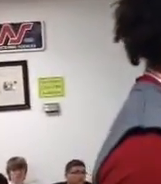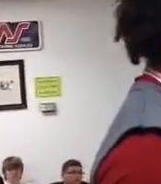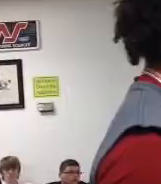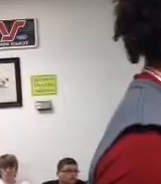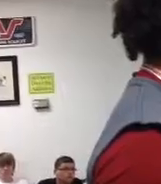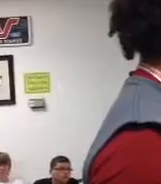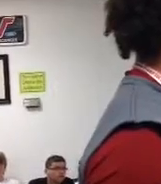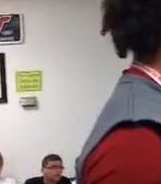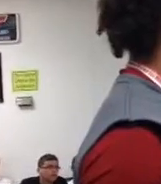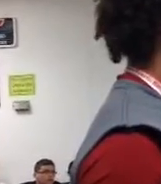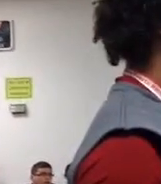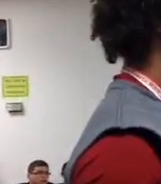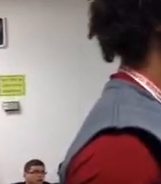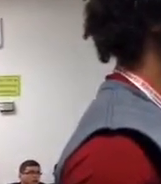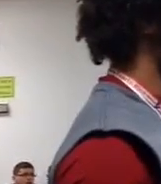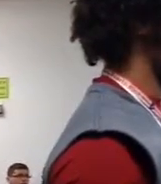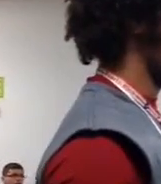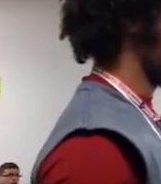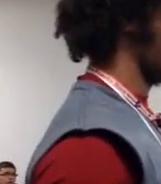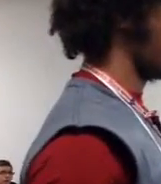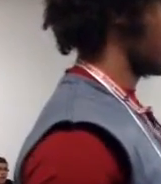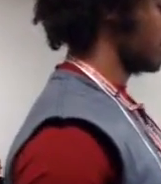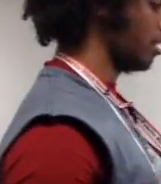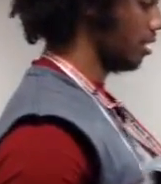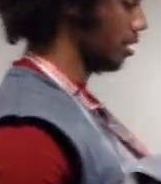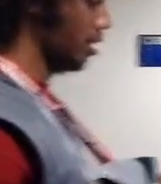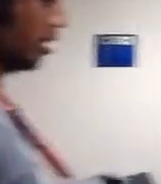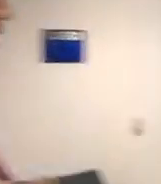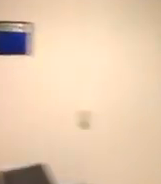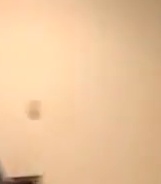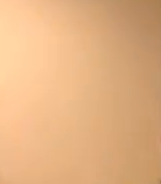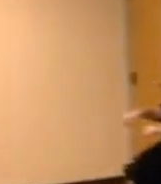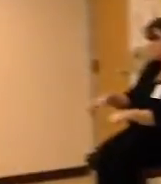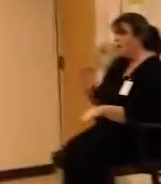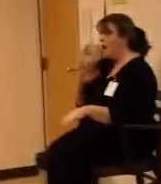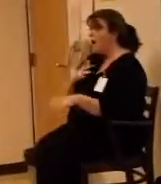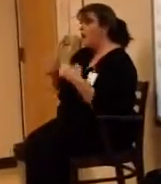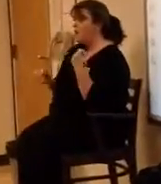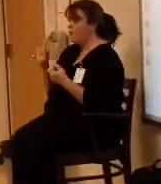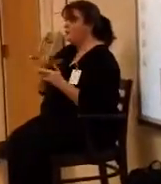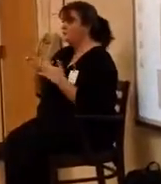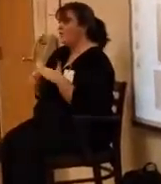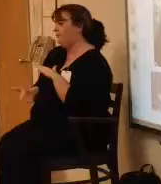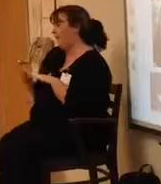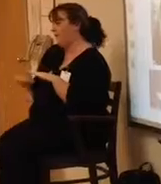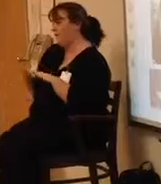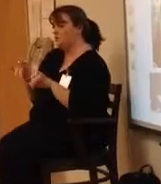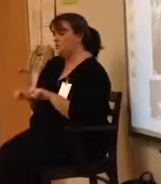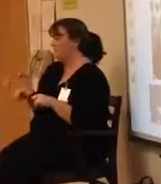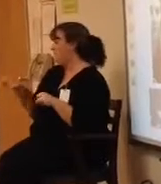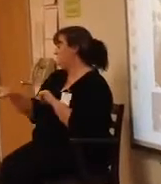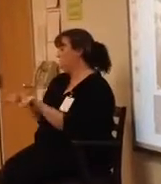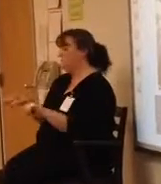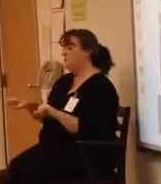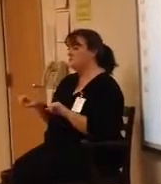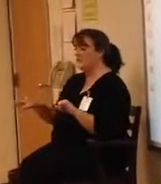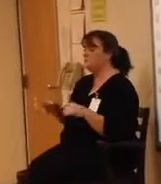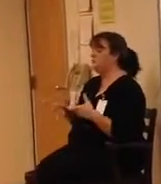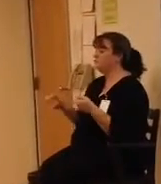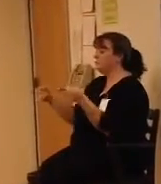transition? Yeah, so our vehicle actually does that all automatically. So you don't have to press any button. You don't have to